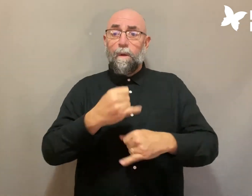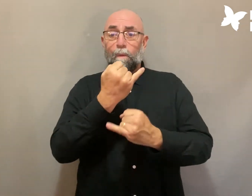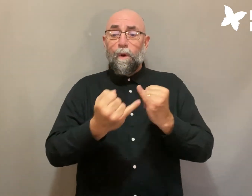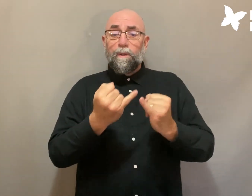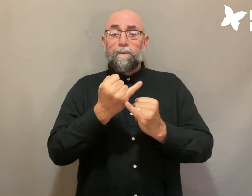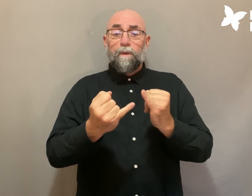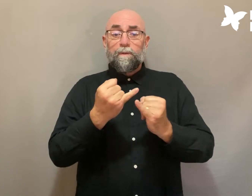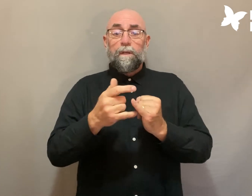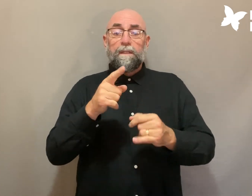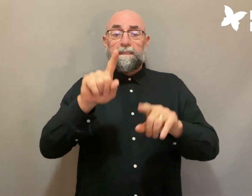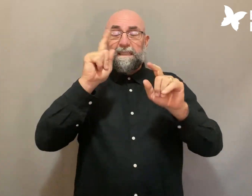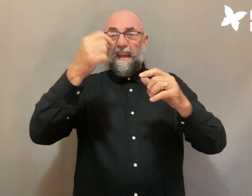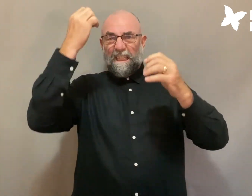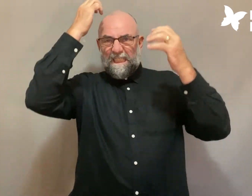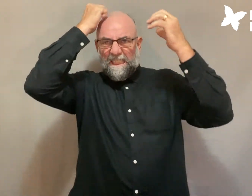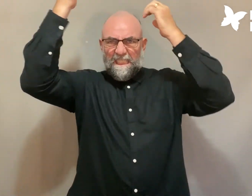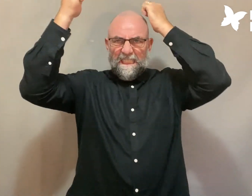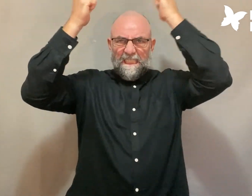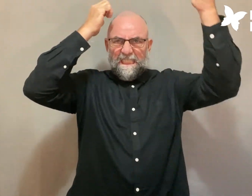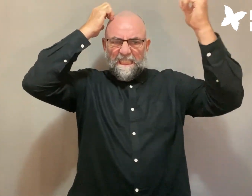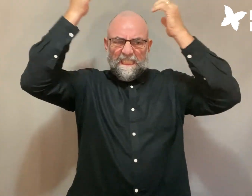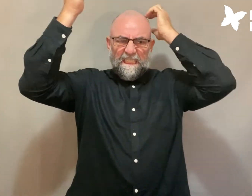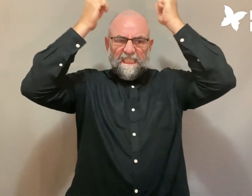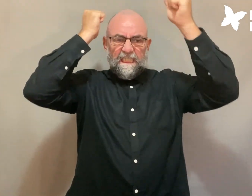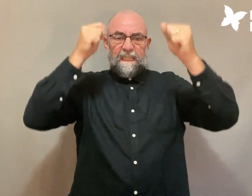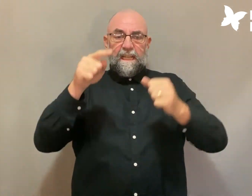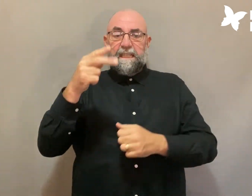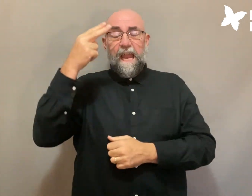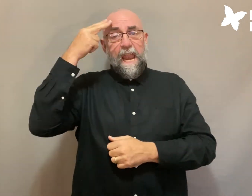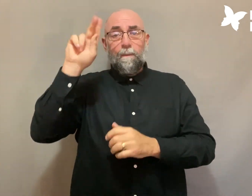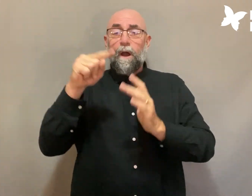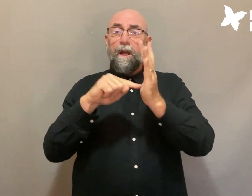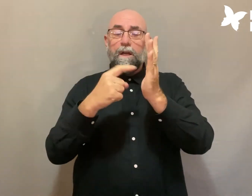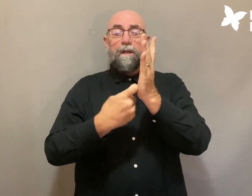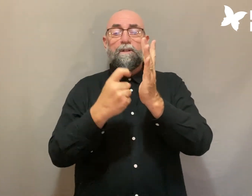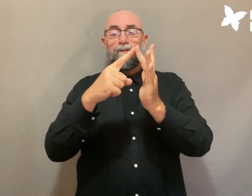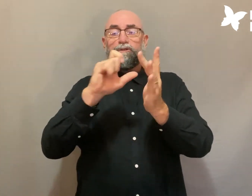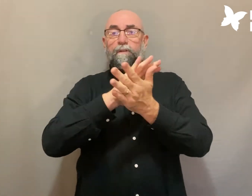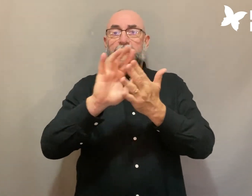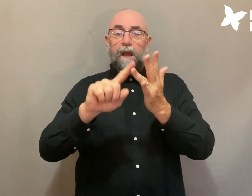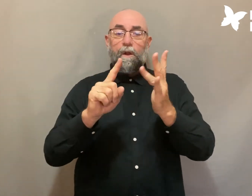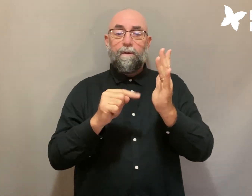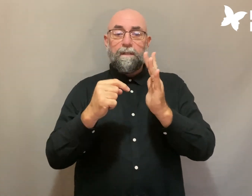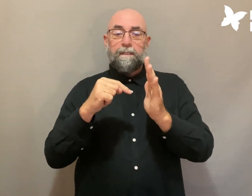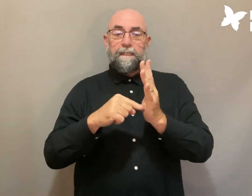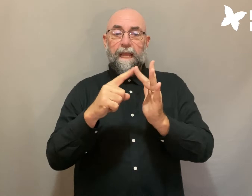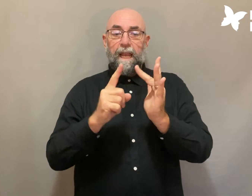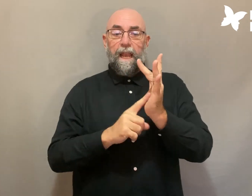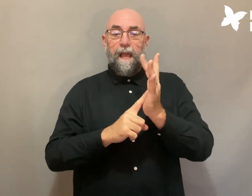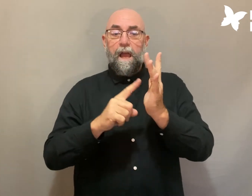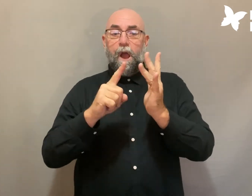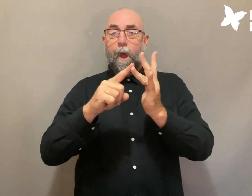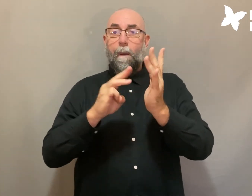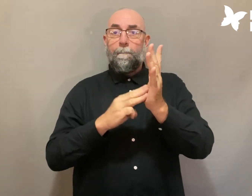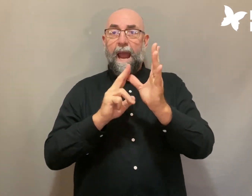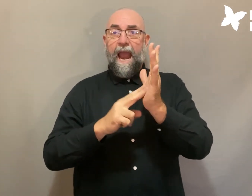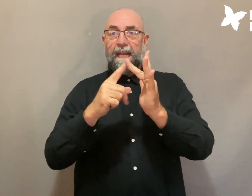to pull her own hair out. It's a condition known as trichotillomania and is associated with high levels of stress.